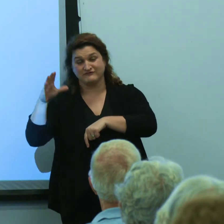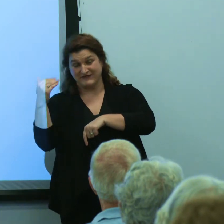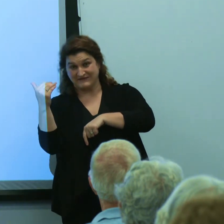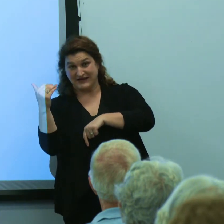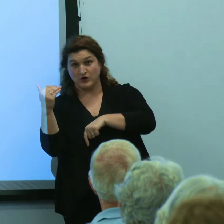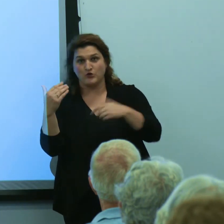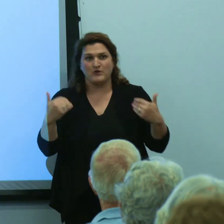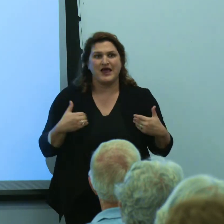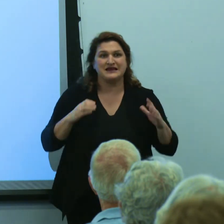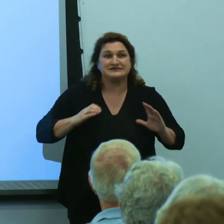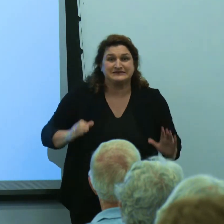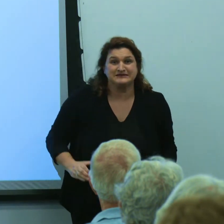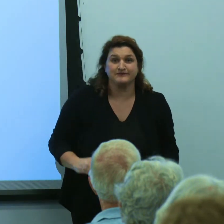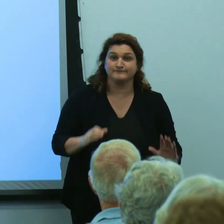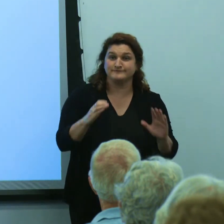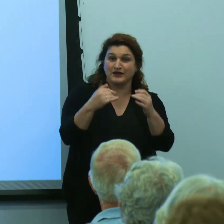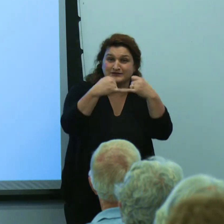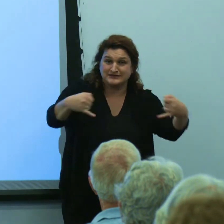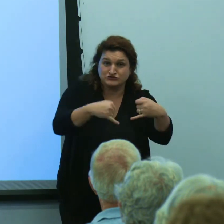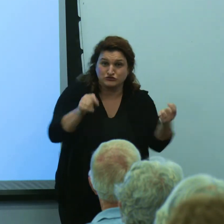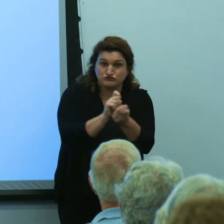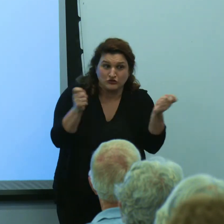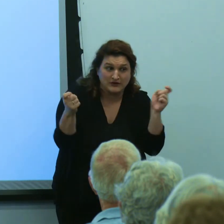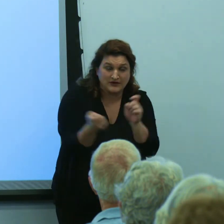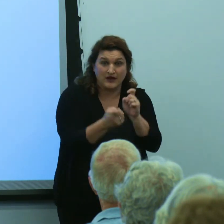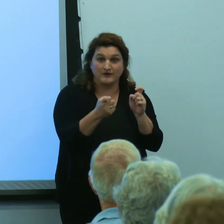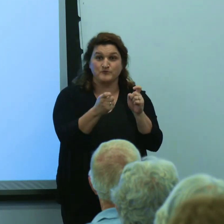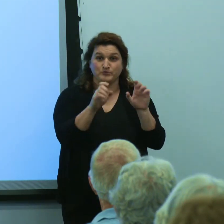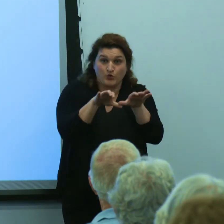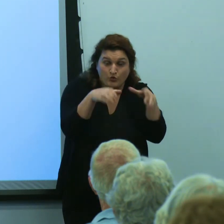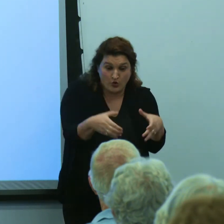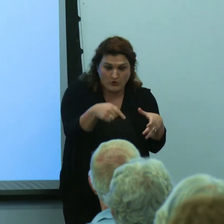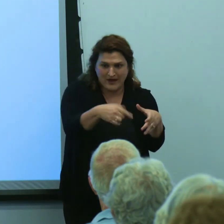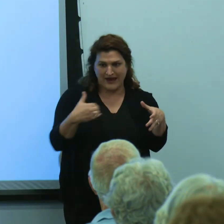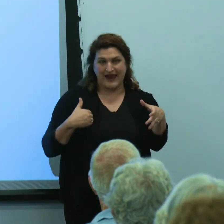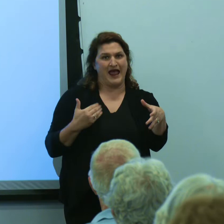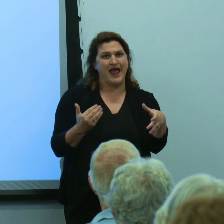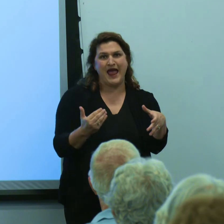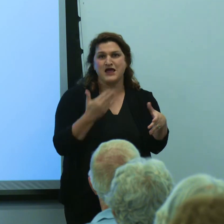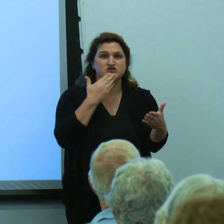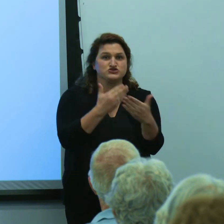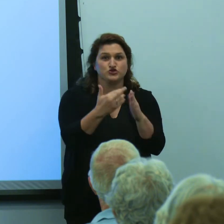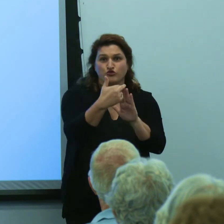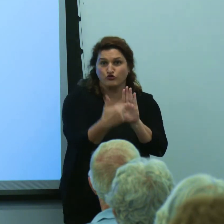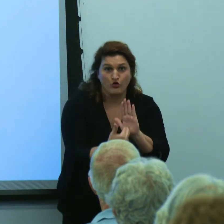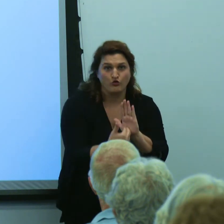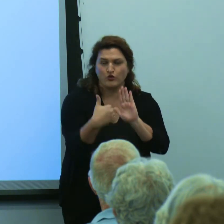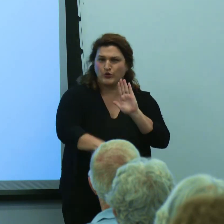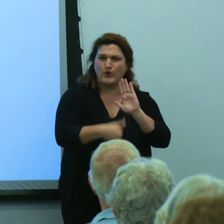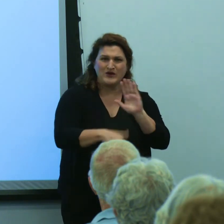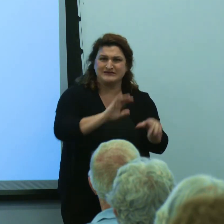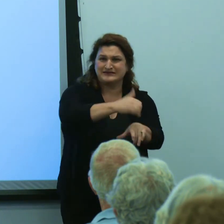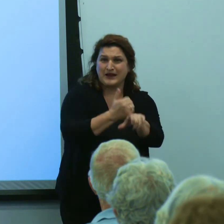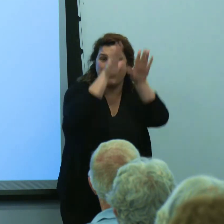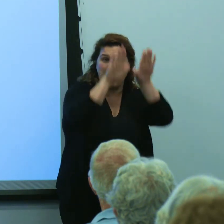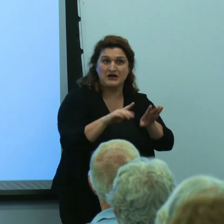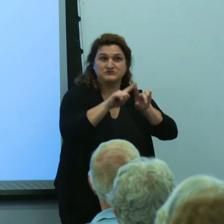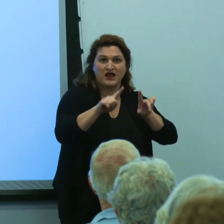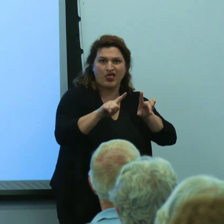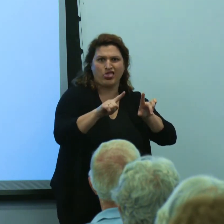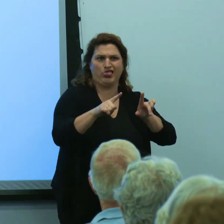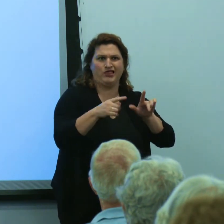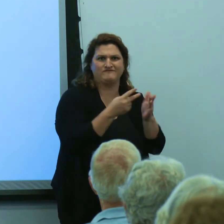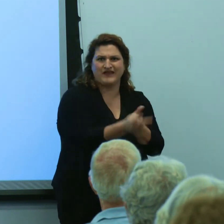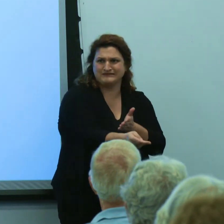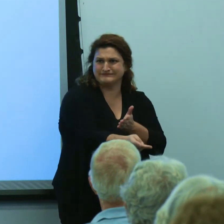initiative that was an independent commission with some good rules, and boy did we get our butts kicked. Millions